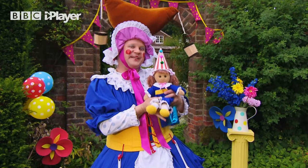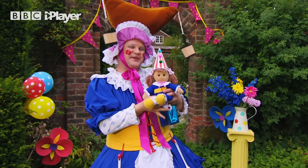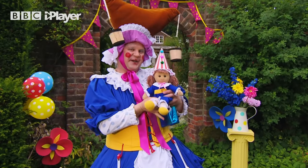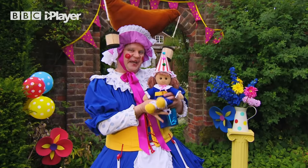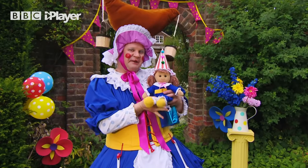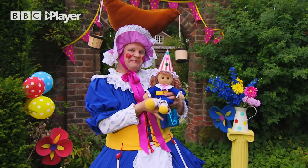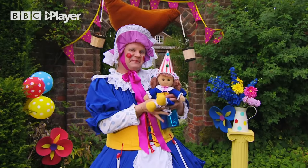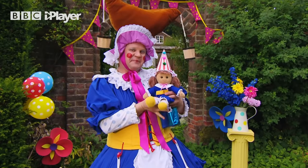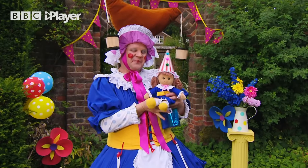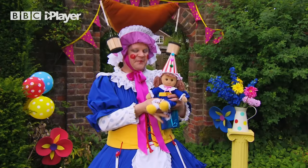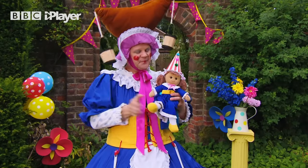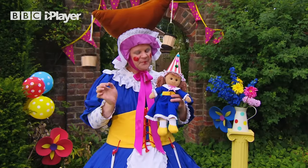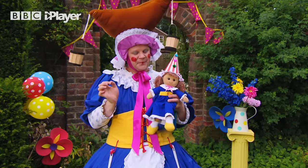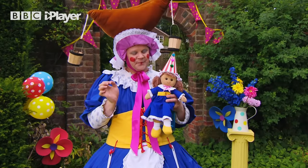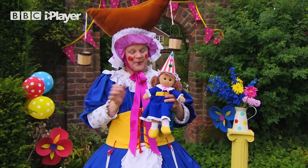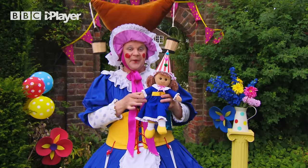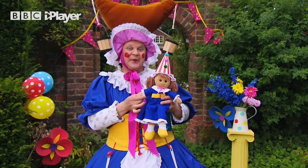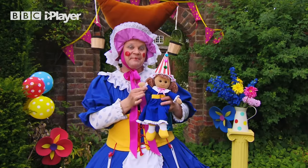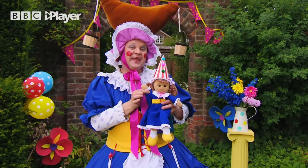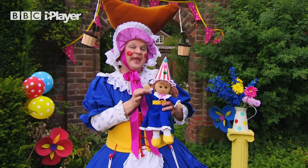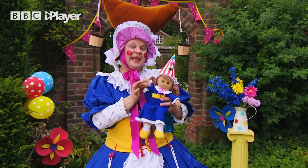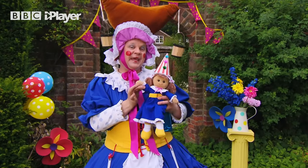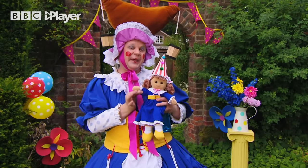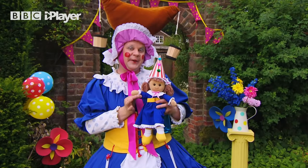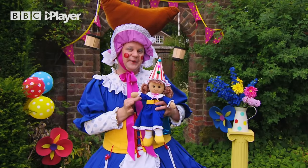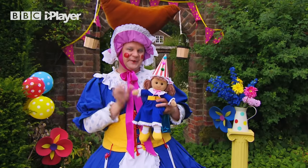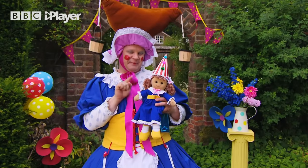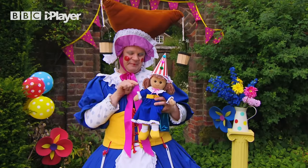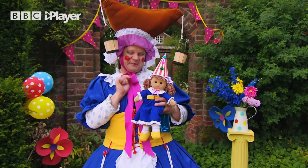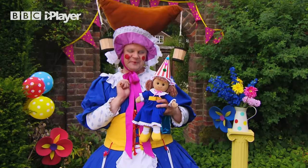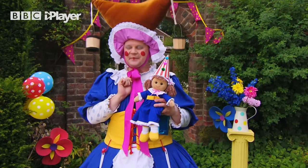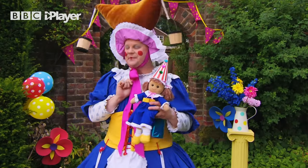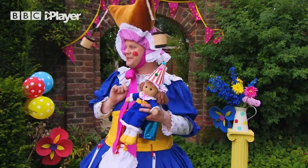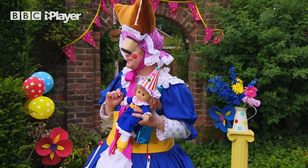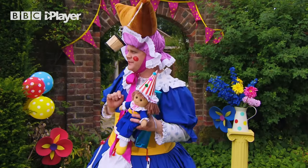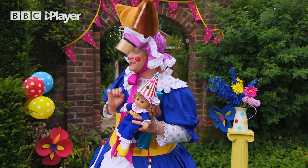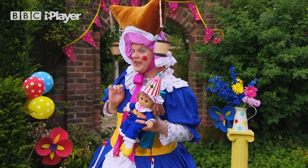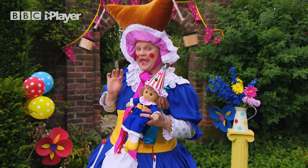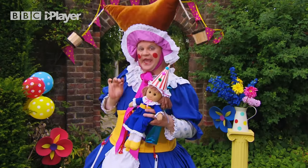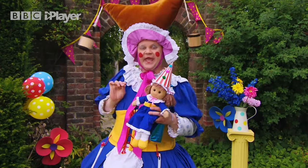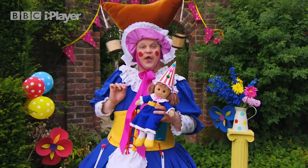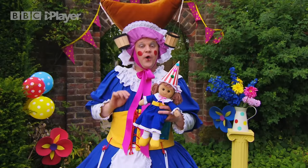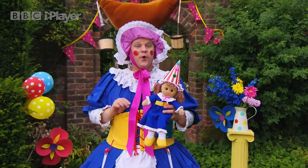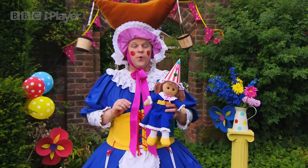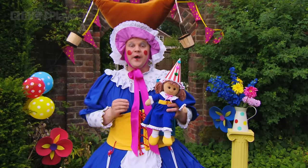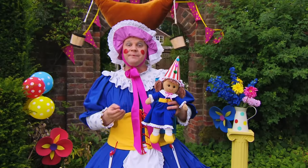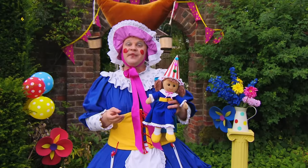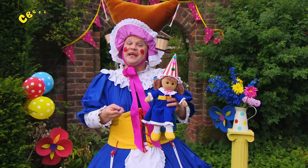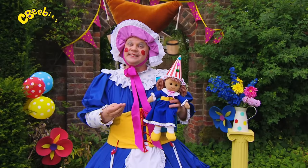jolly hello polly dolly hello who's birthday is it aunt polly oh um